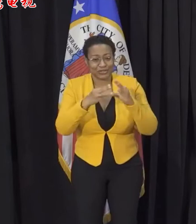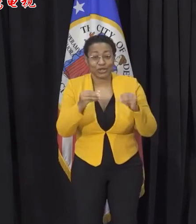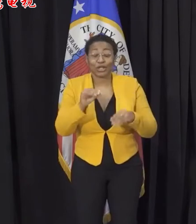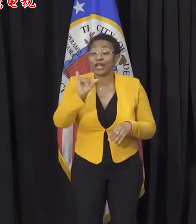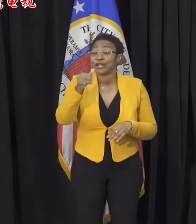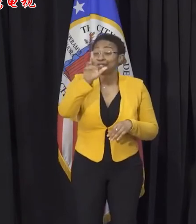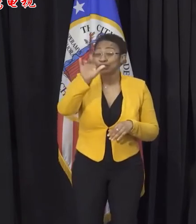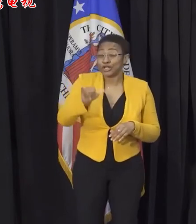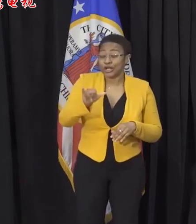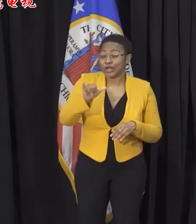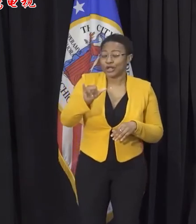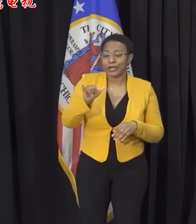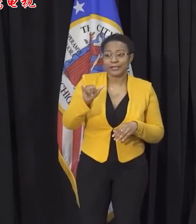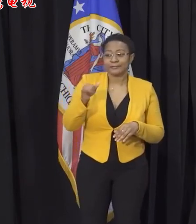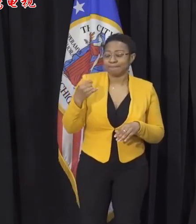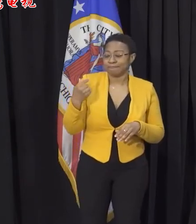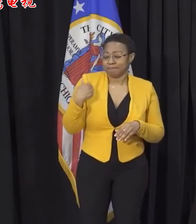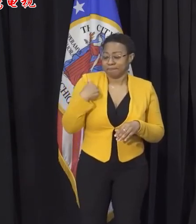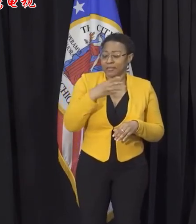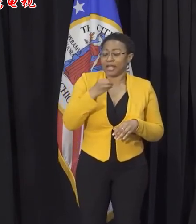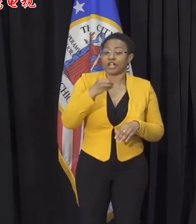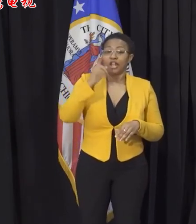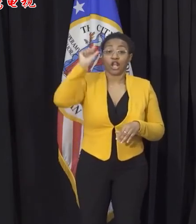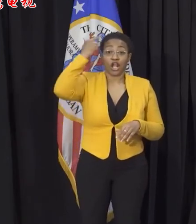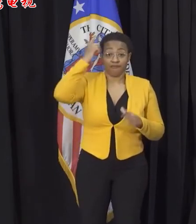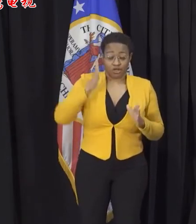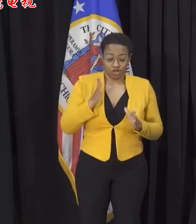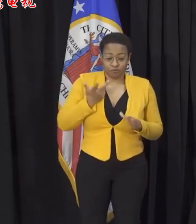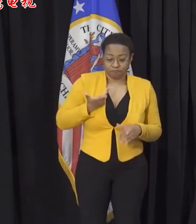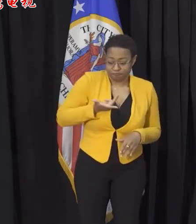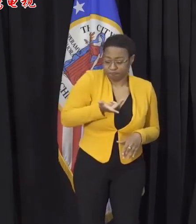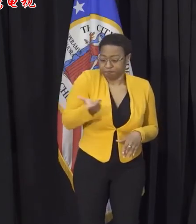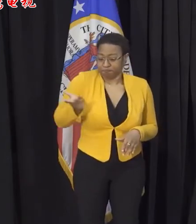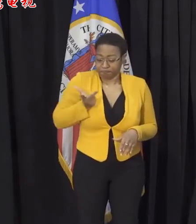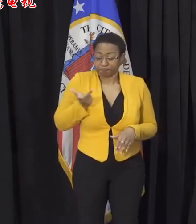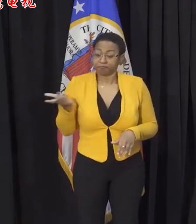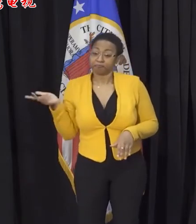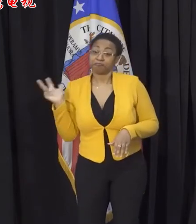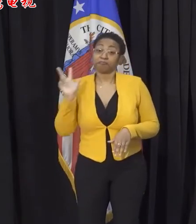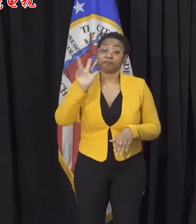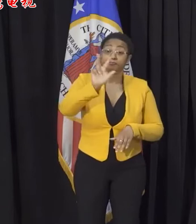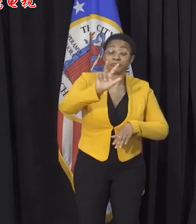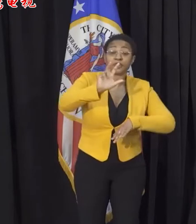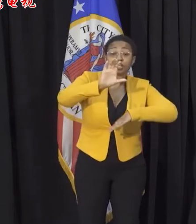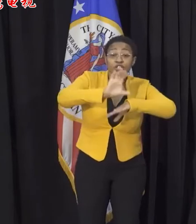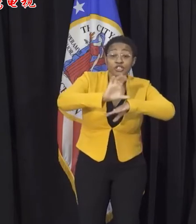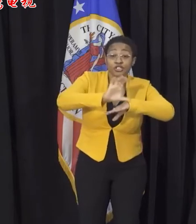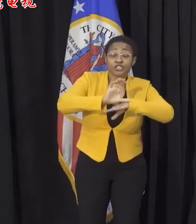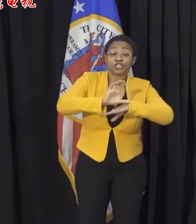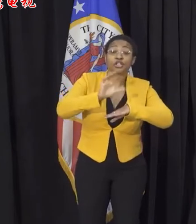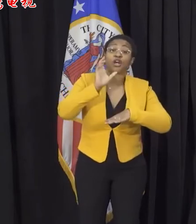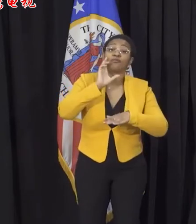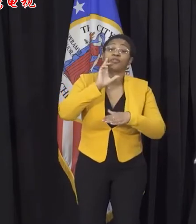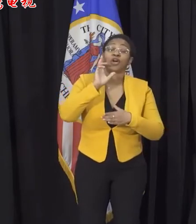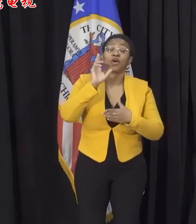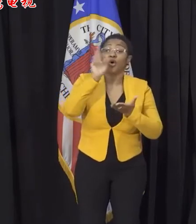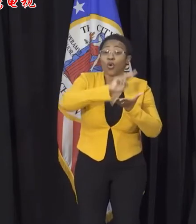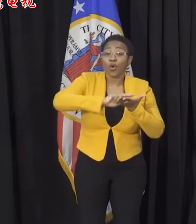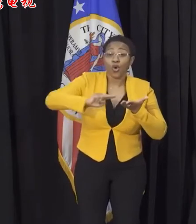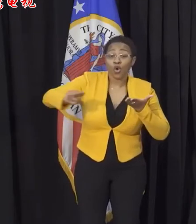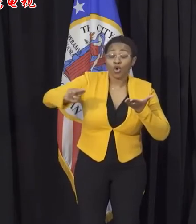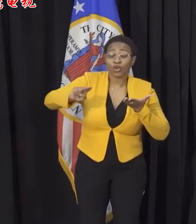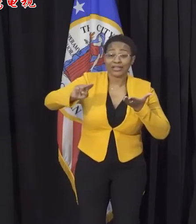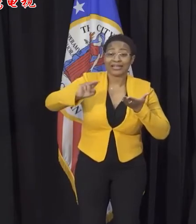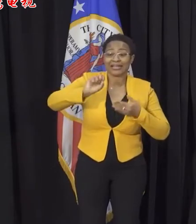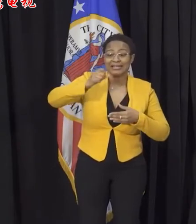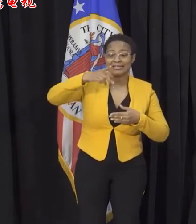Jerry Norcia and I and the governor were visiting the Church of the Holy Sepulchre. It's the